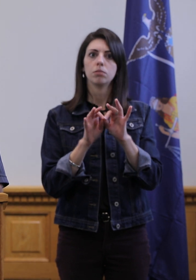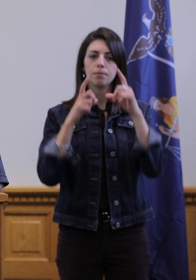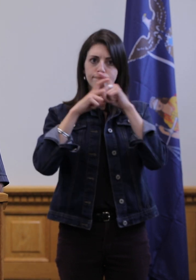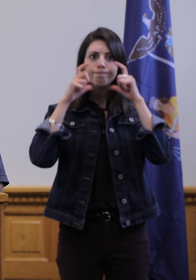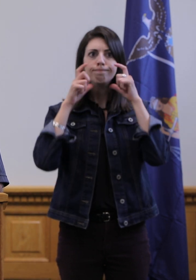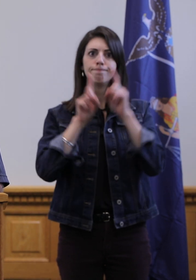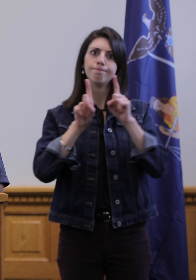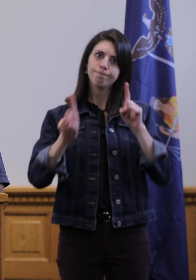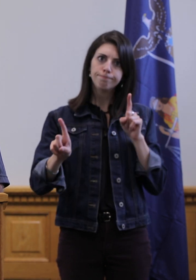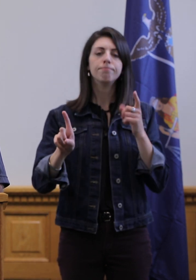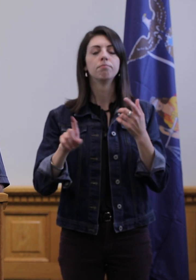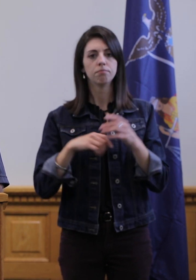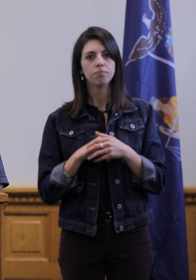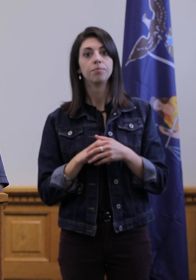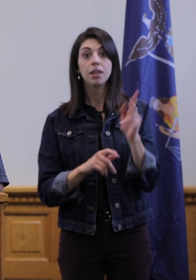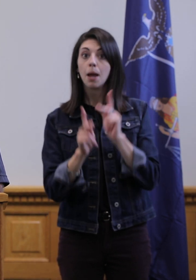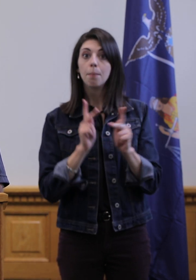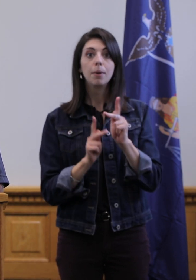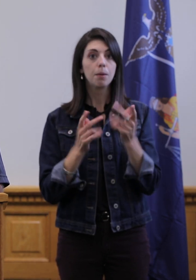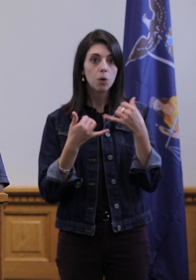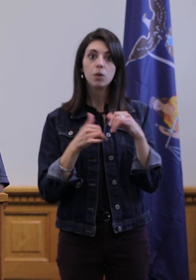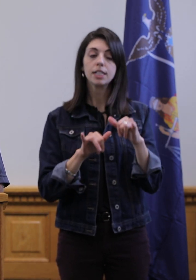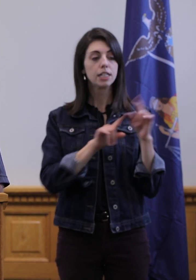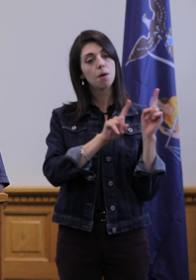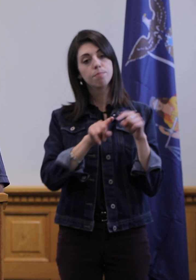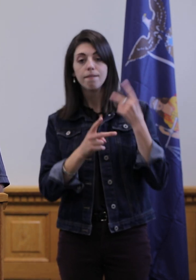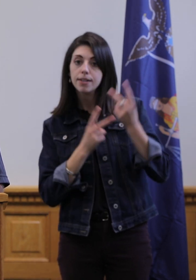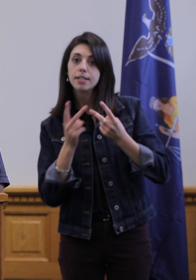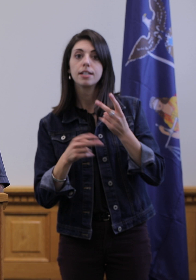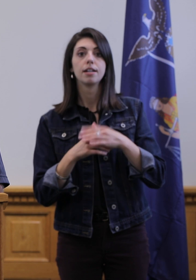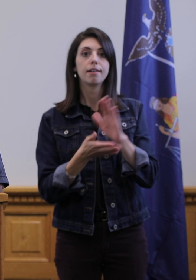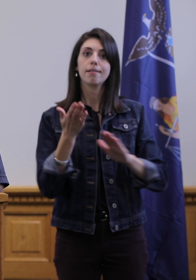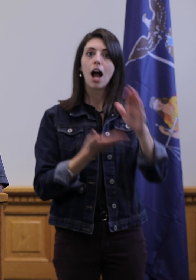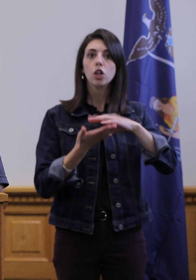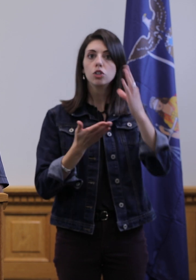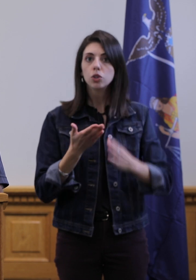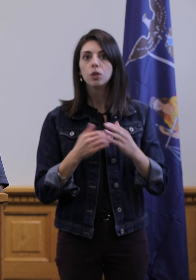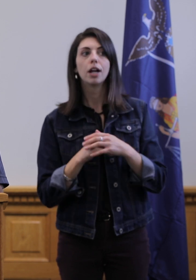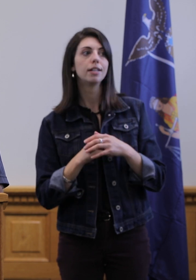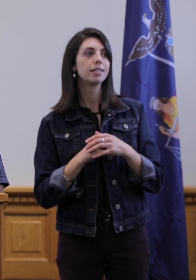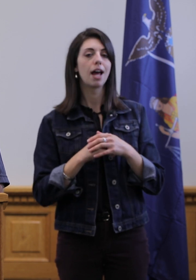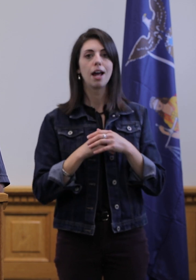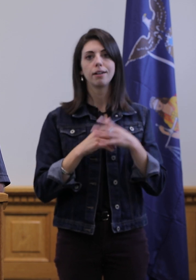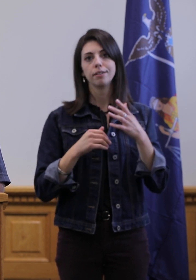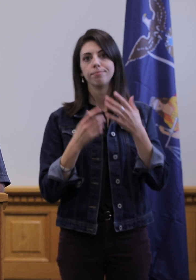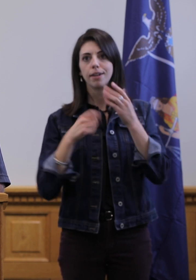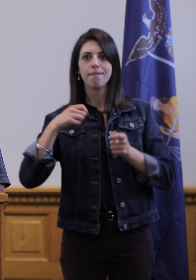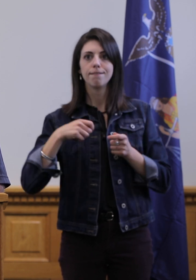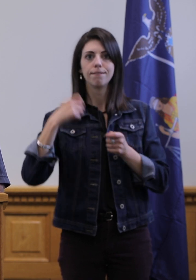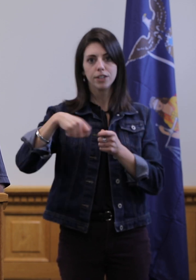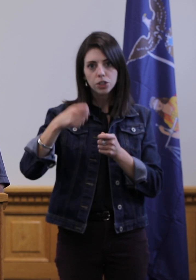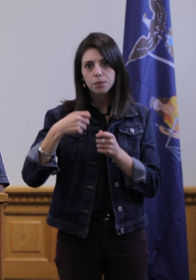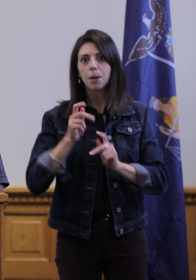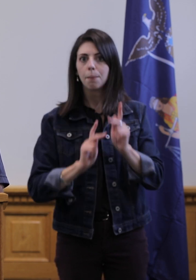measures. People will continue to come here, college students, casual visitors, and anglers from places around the world. It is what